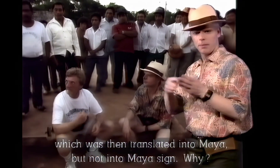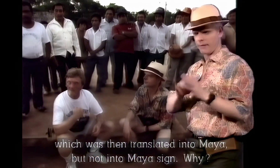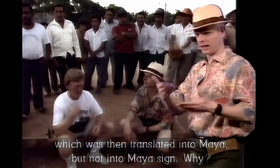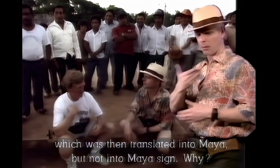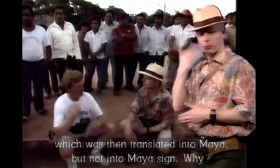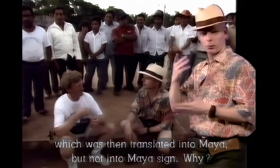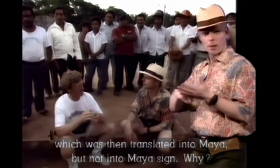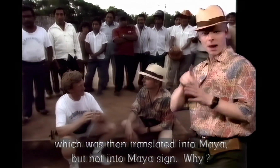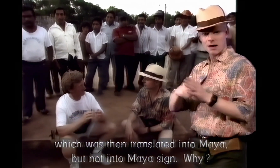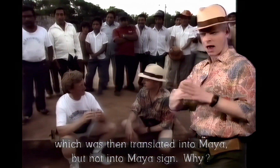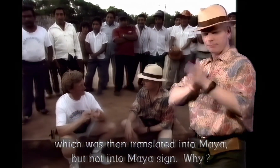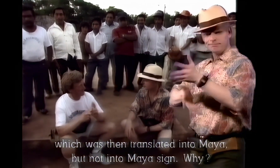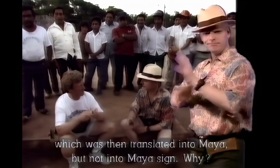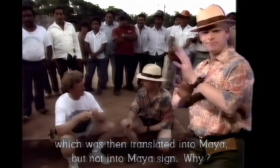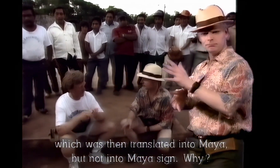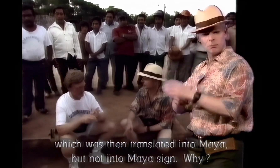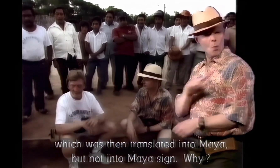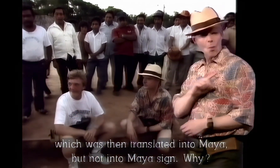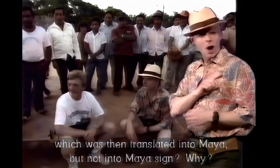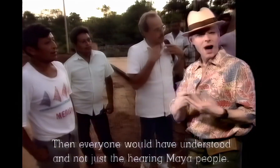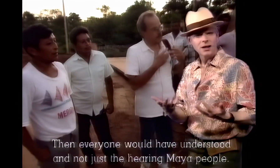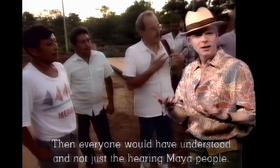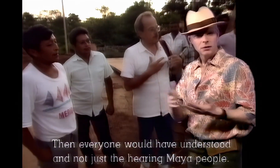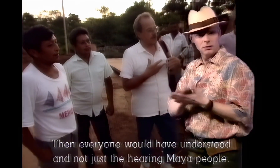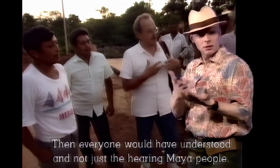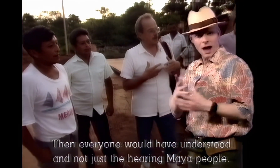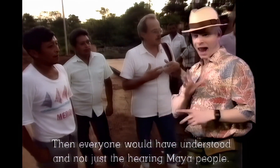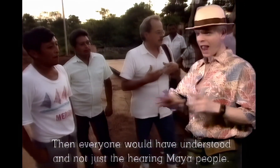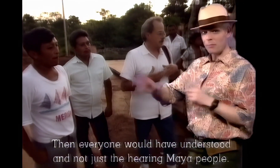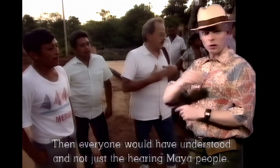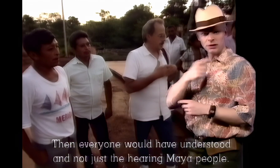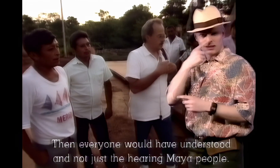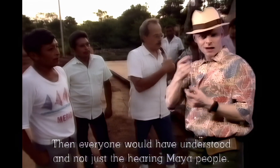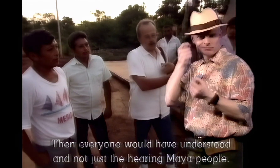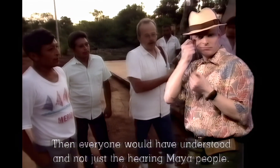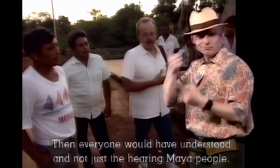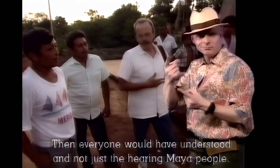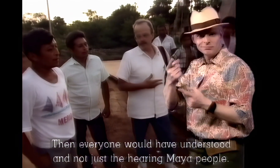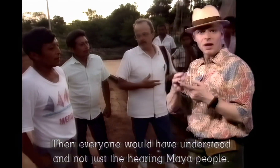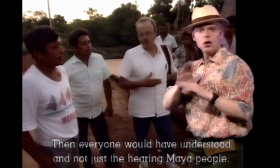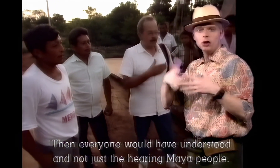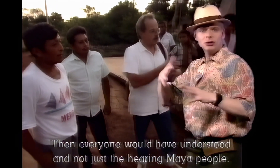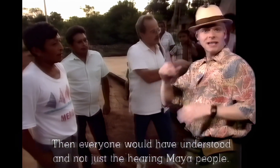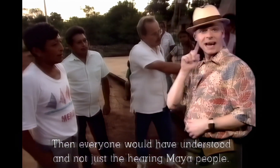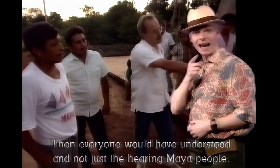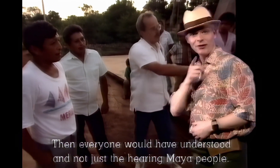but not into Maya sign. Why? Then everyone would have understood, and not just the hearing Maya